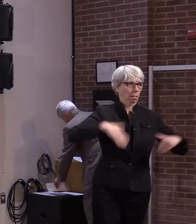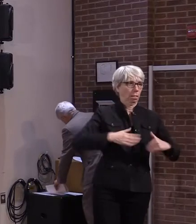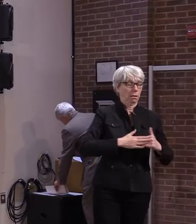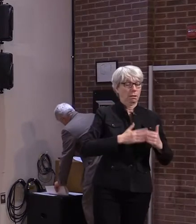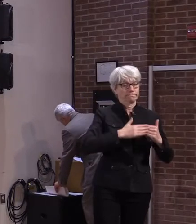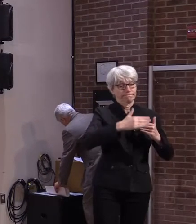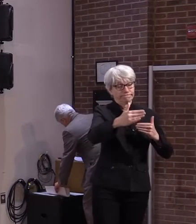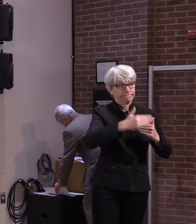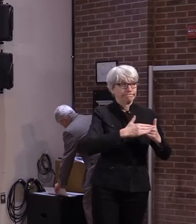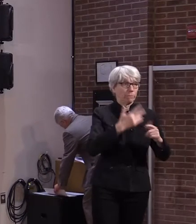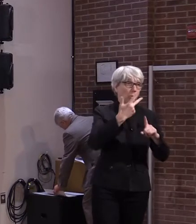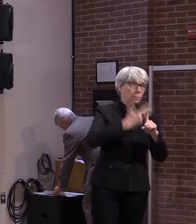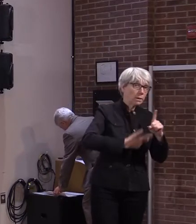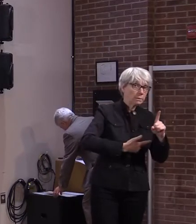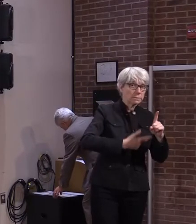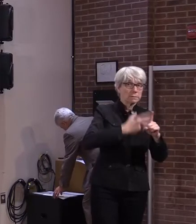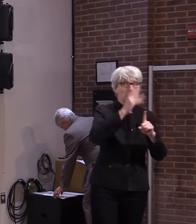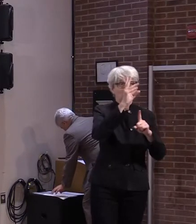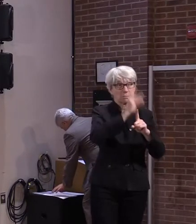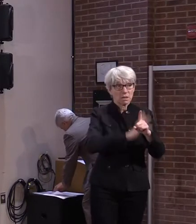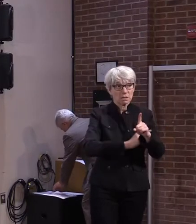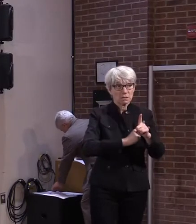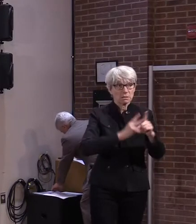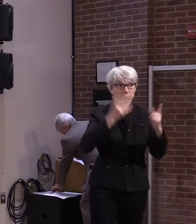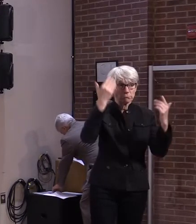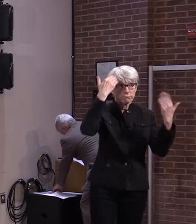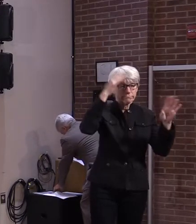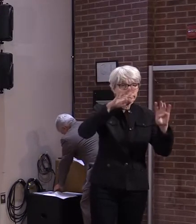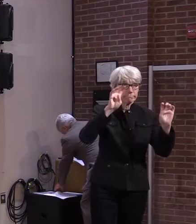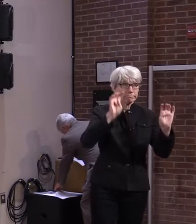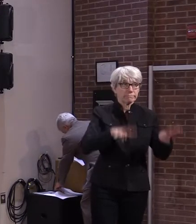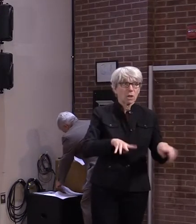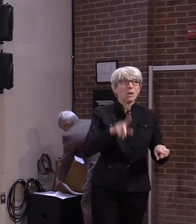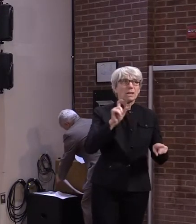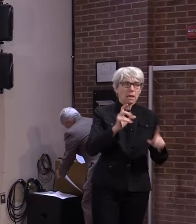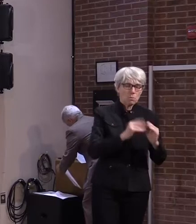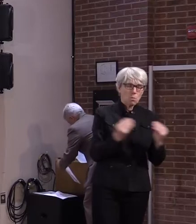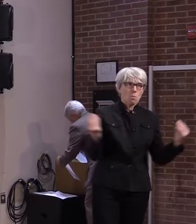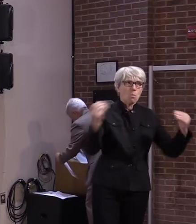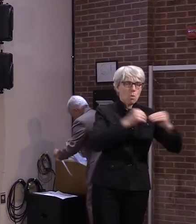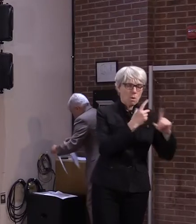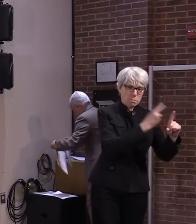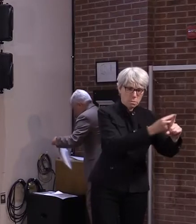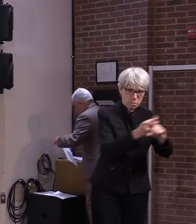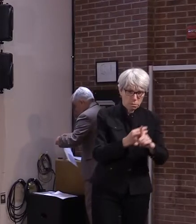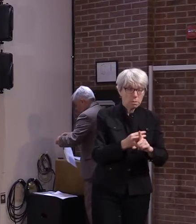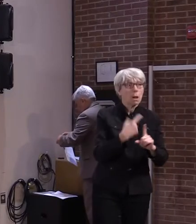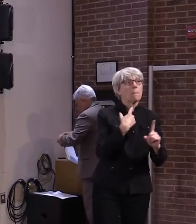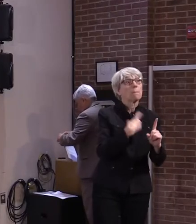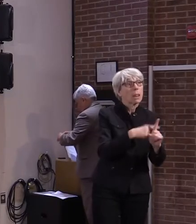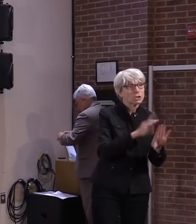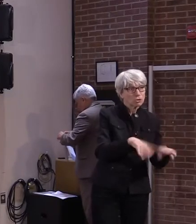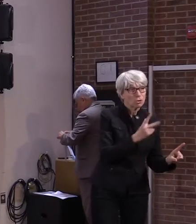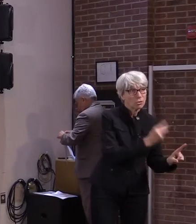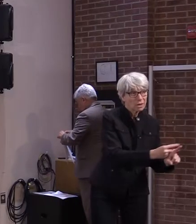people vaccinated, including children and perhaps boosters, before we are at a place where we live with COVID,